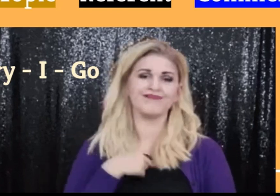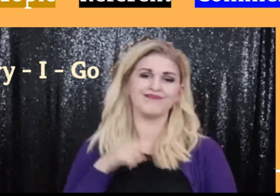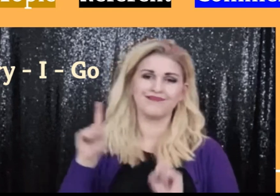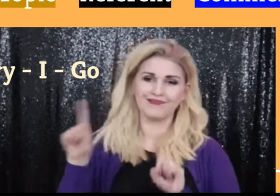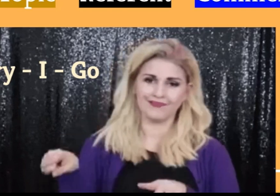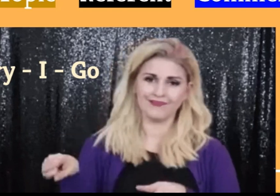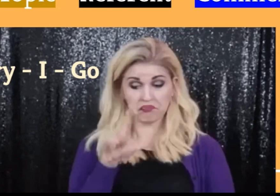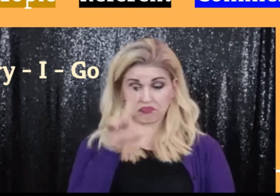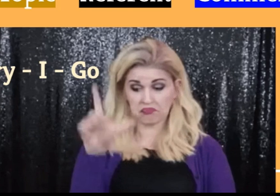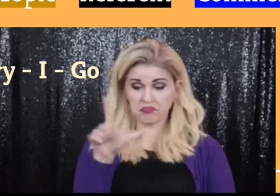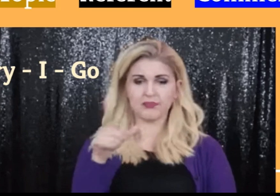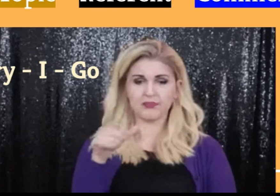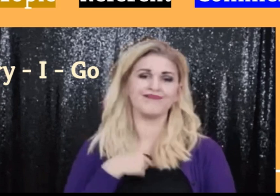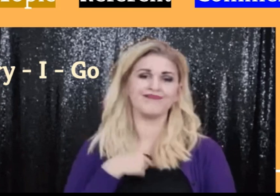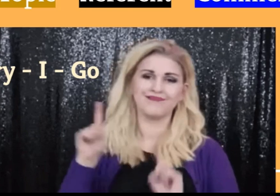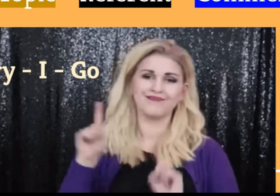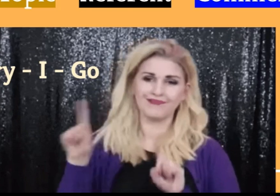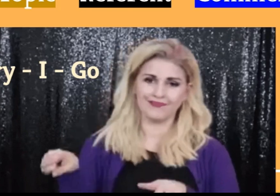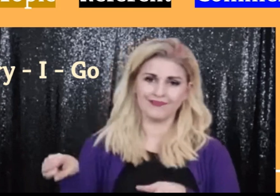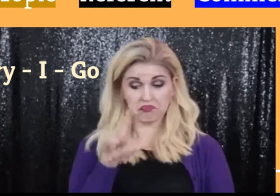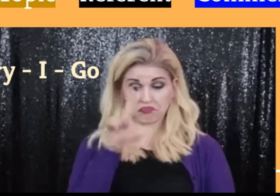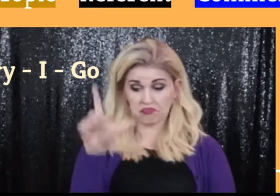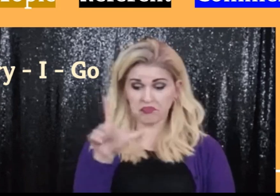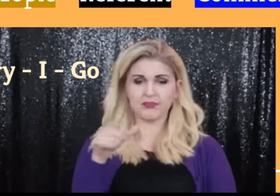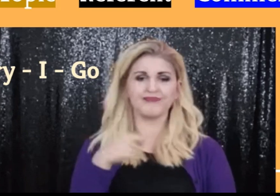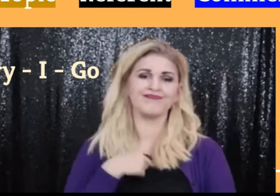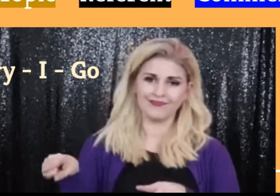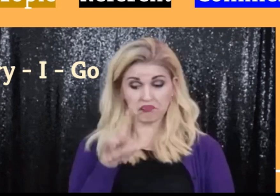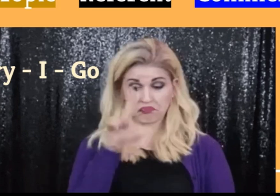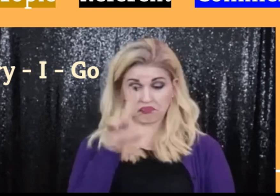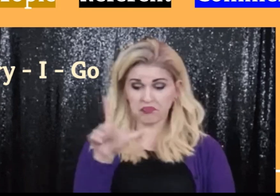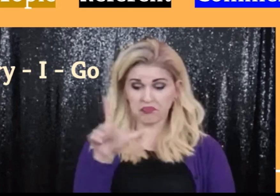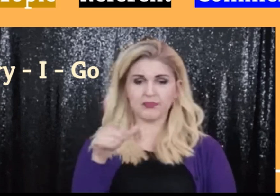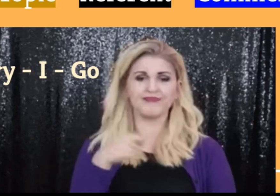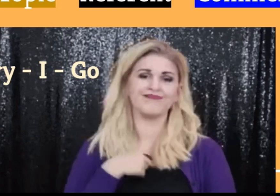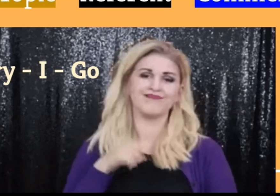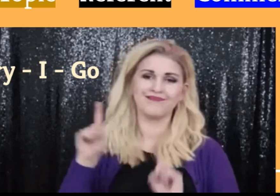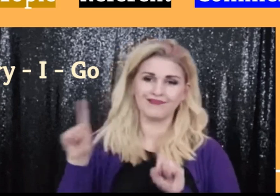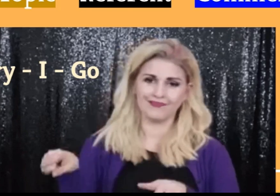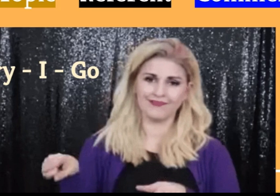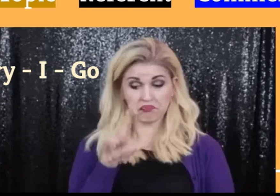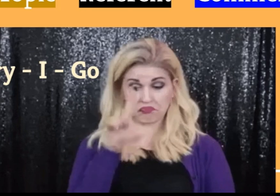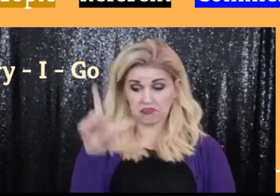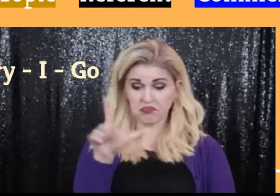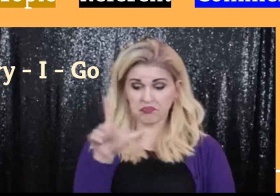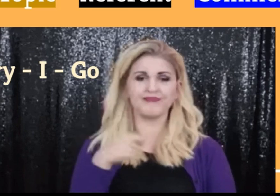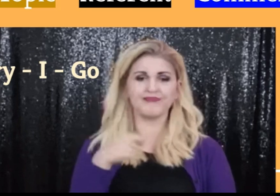are not included in the sentence. Now, let's look at how gestures are made to